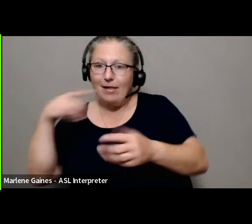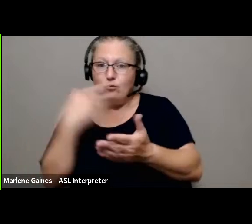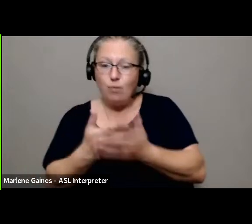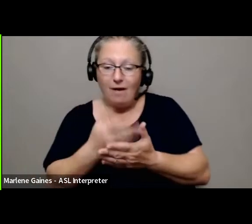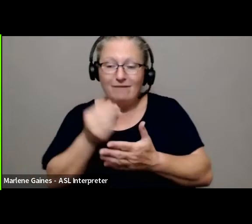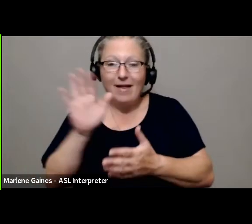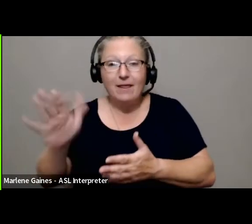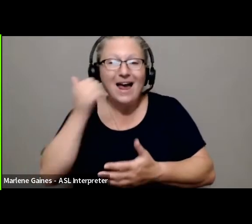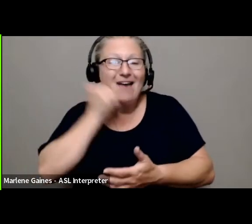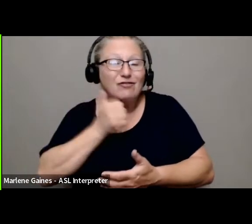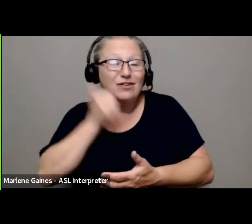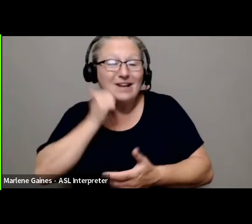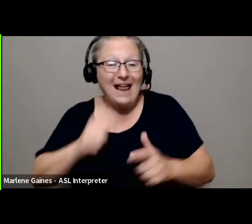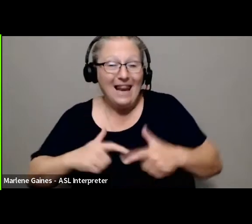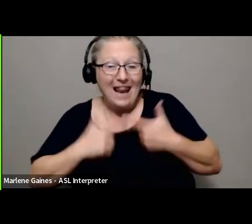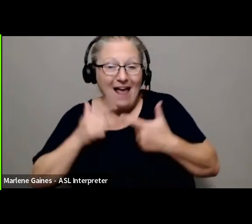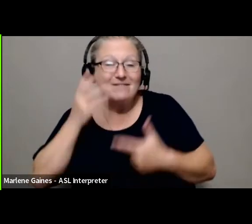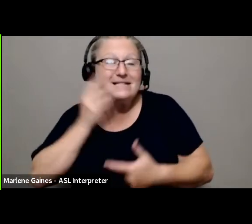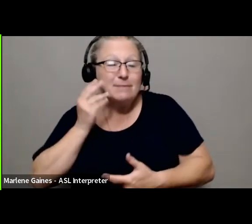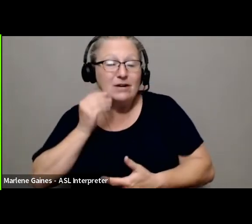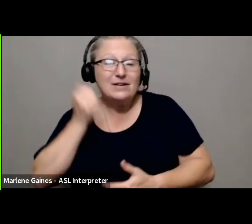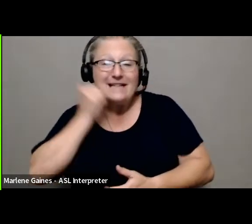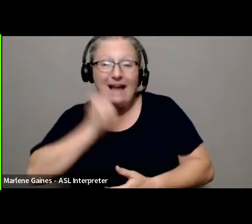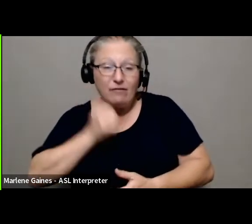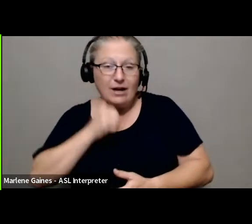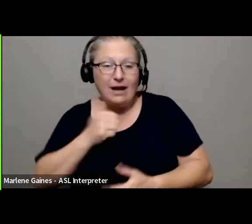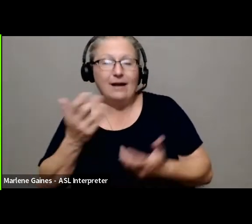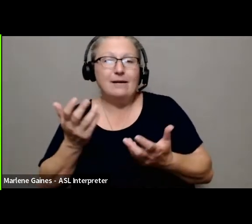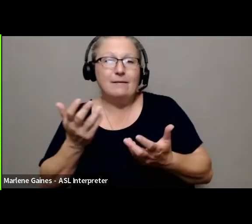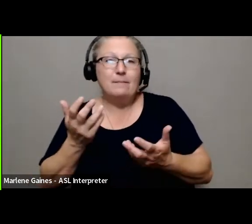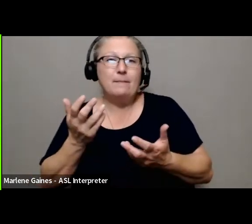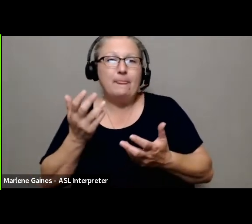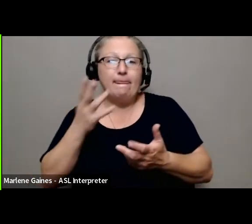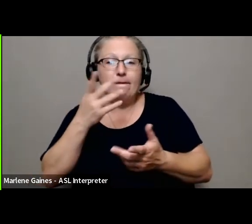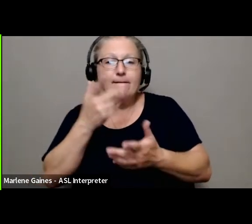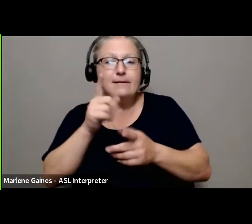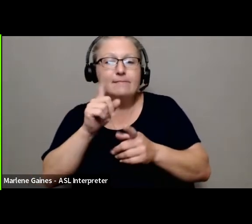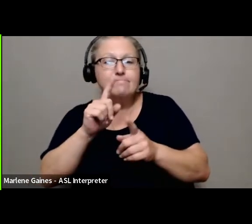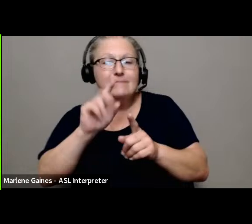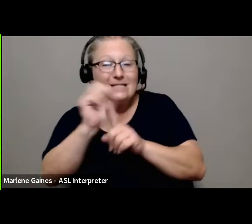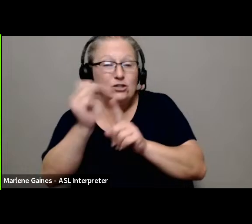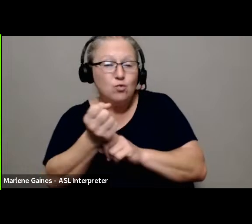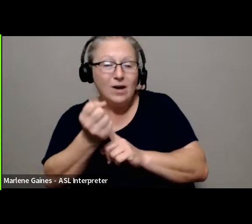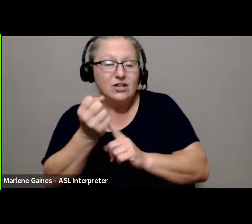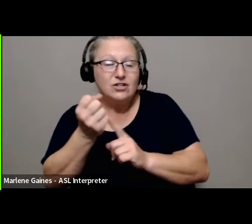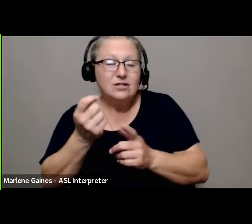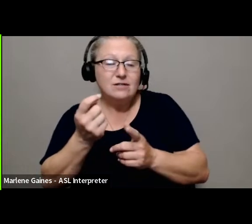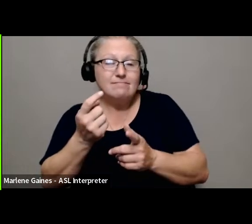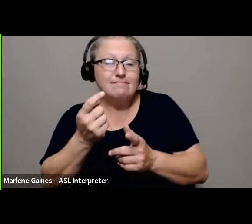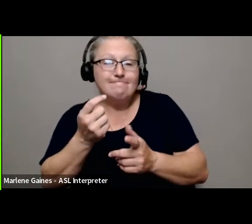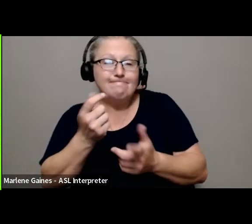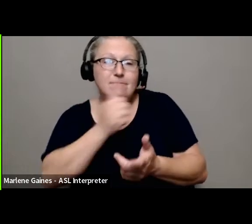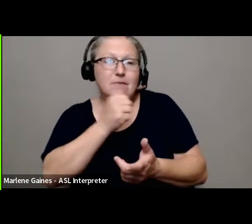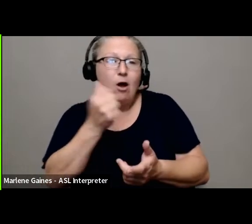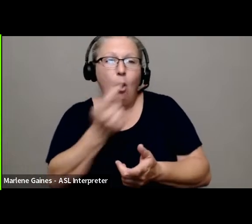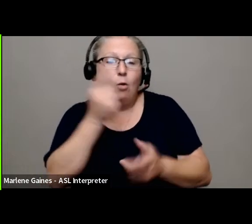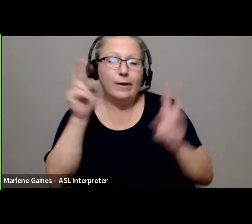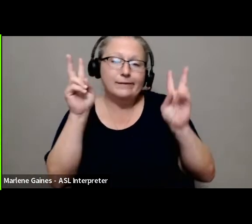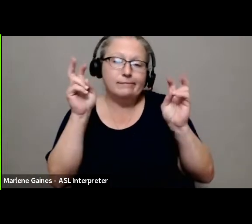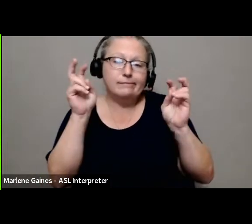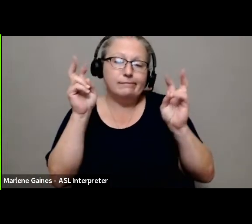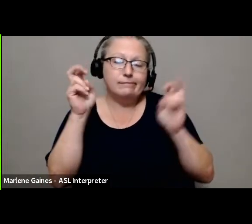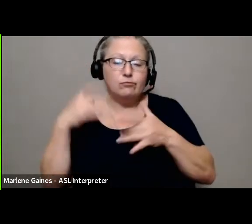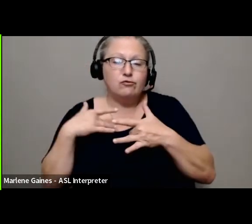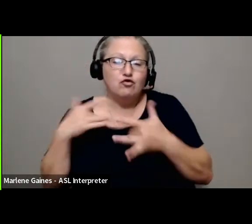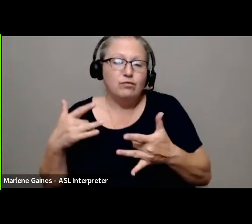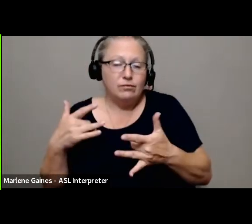everything they have to experience each and every day with situations that are not always in the quote unquote